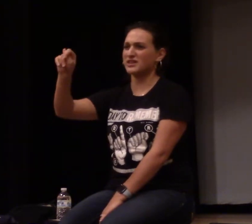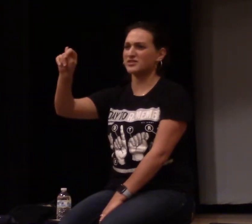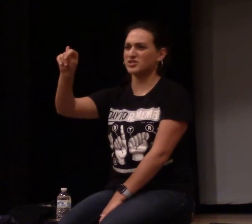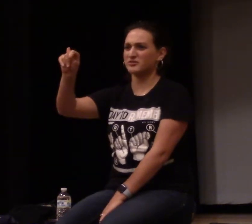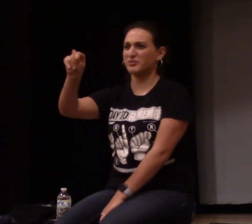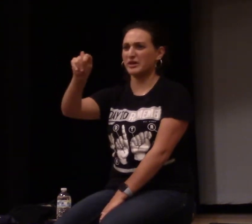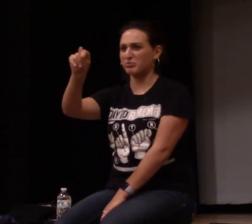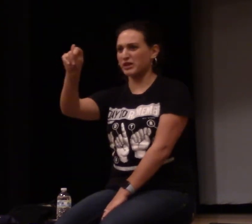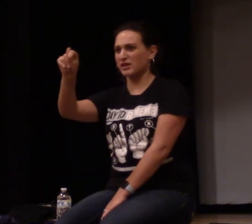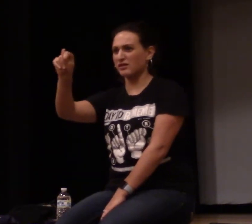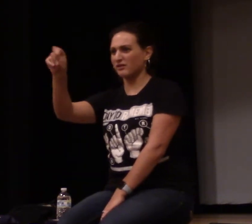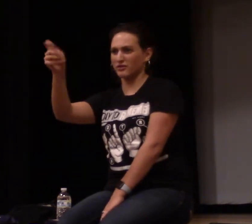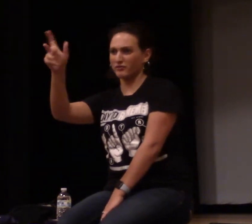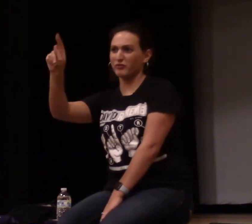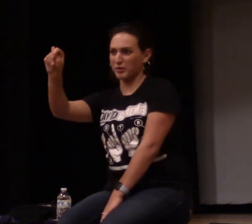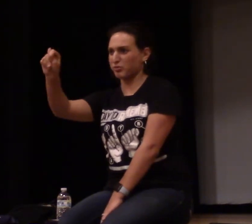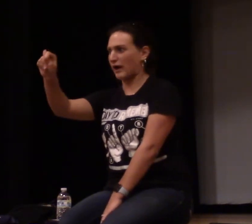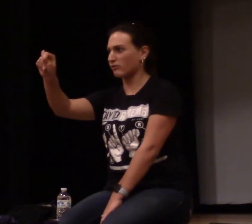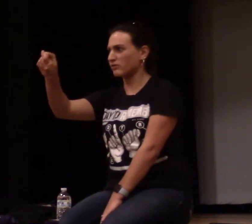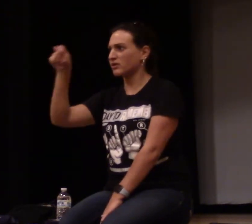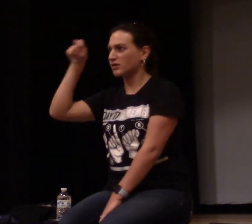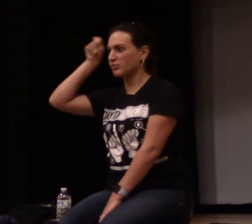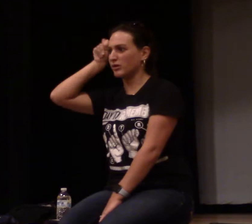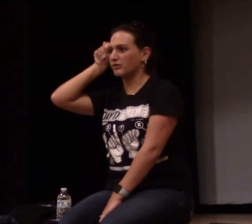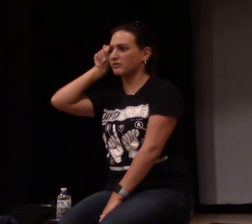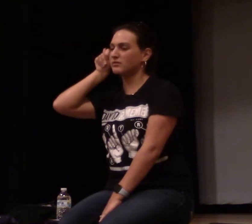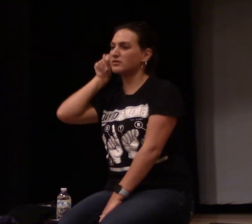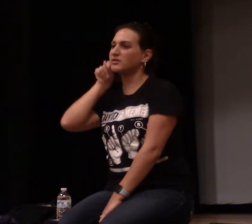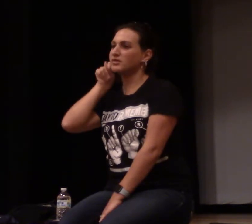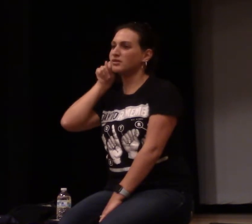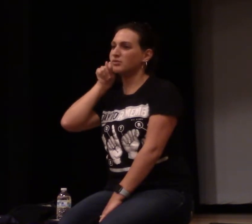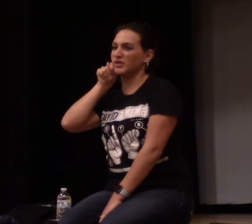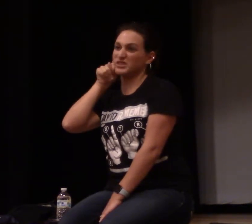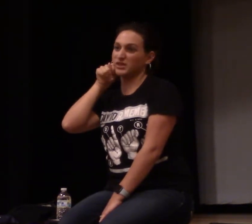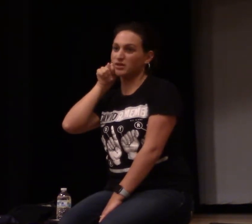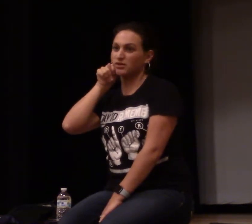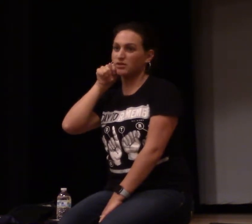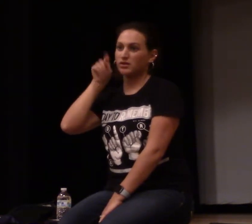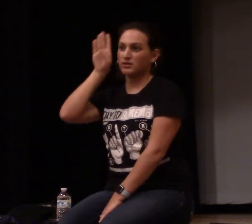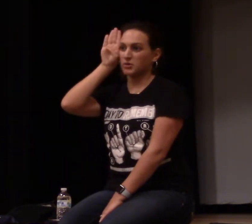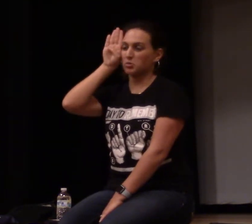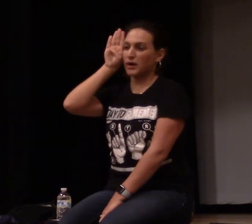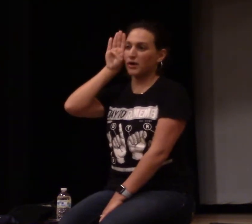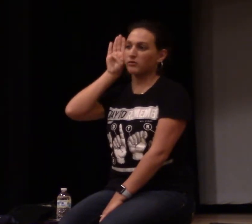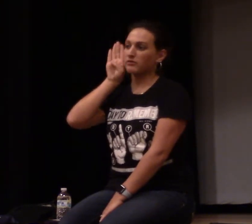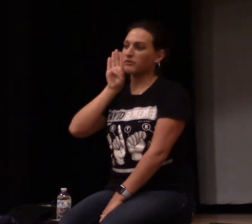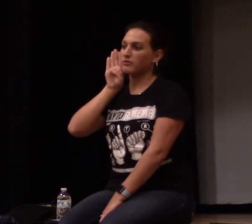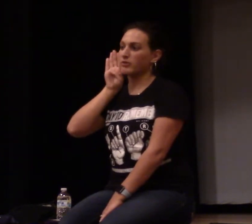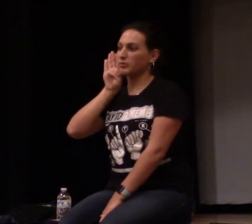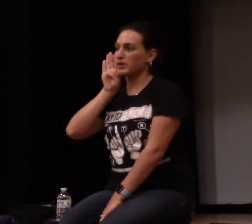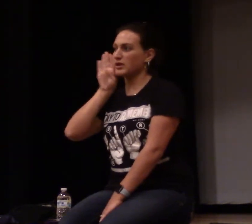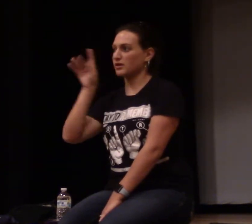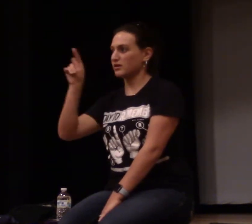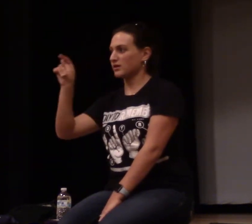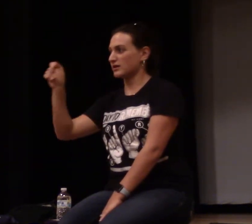just like B, or like brown, but with a T. So brown with a B and